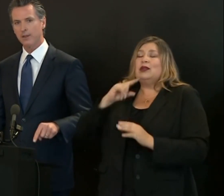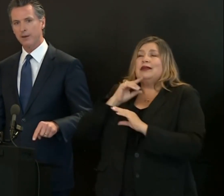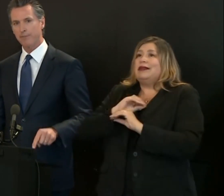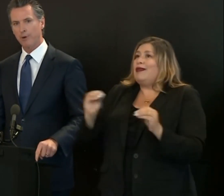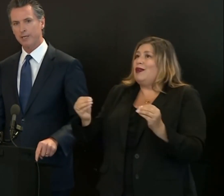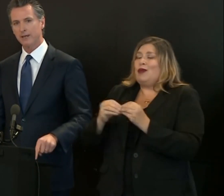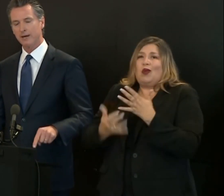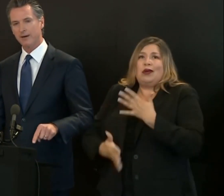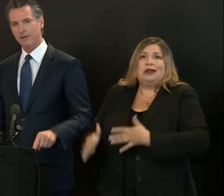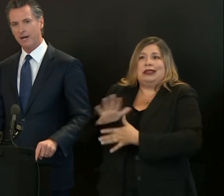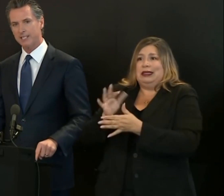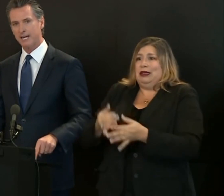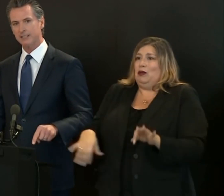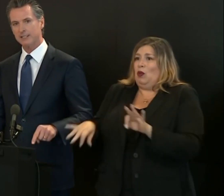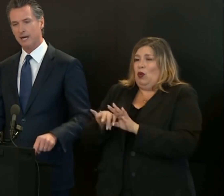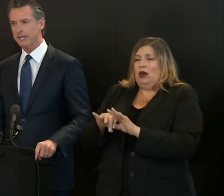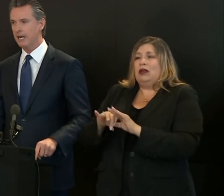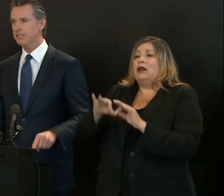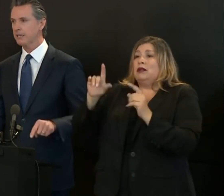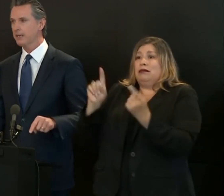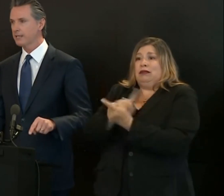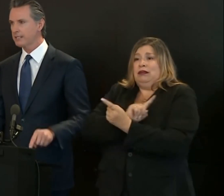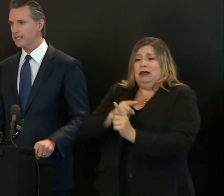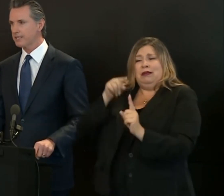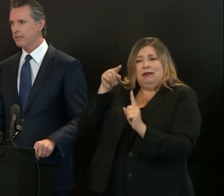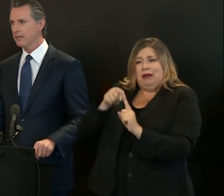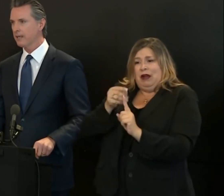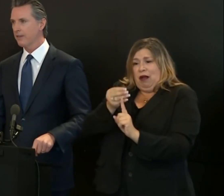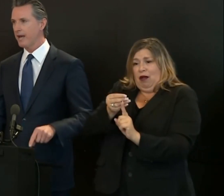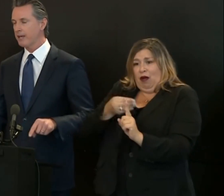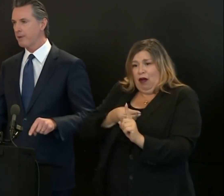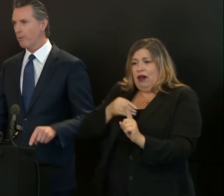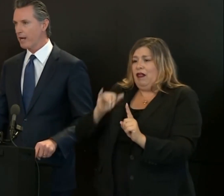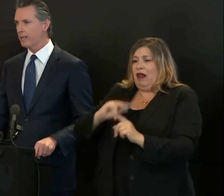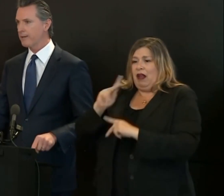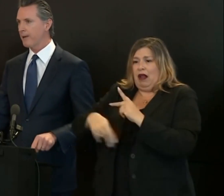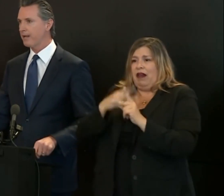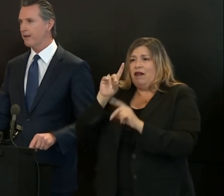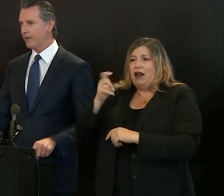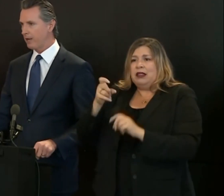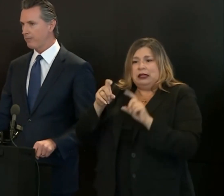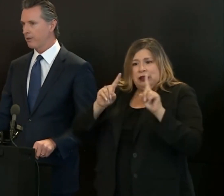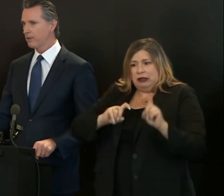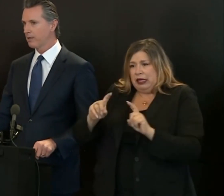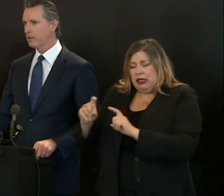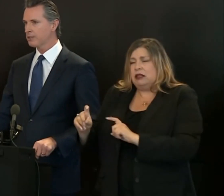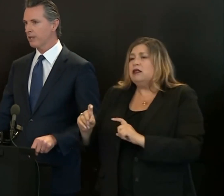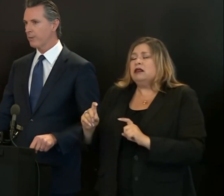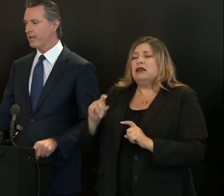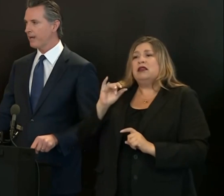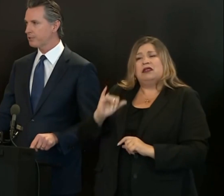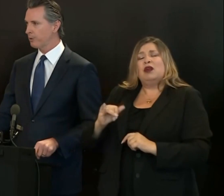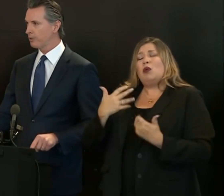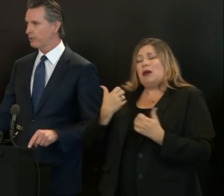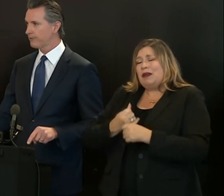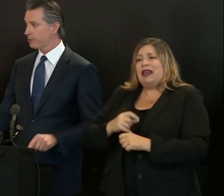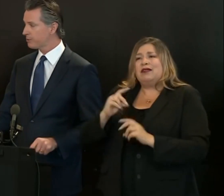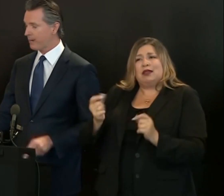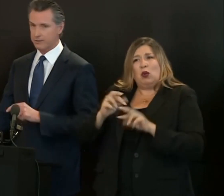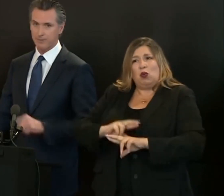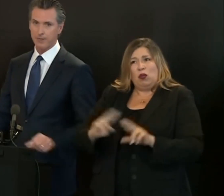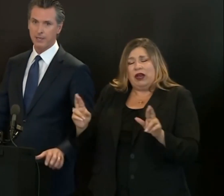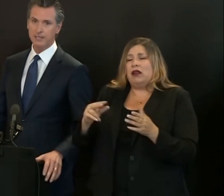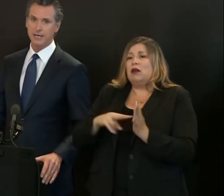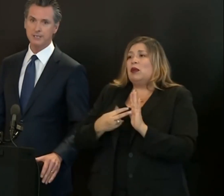important than point of contact diagnostic testing that can be readily made available so that we can have